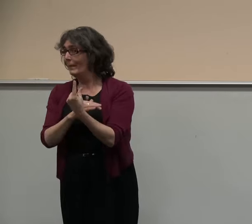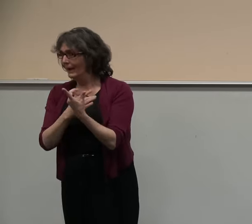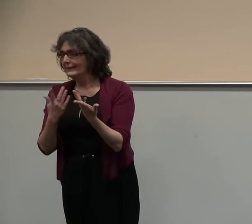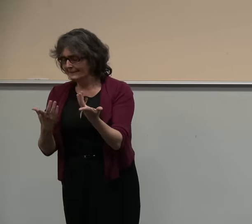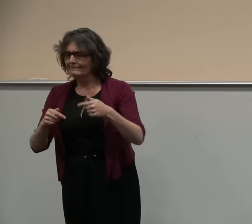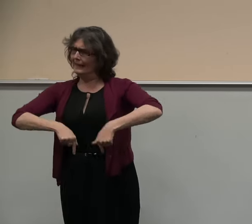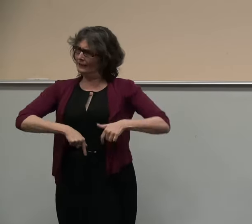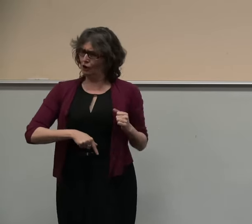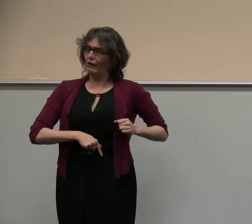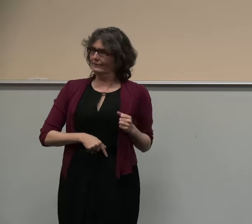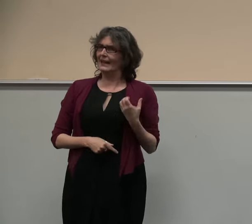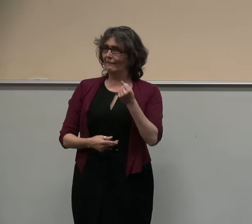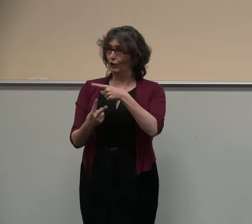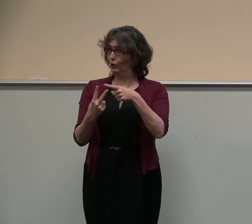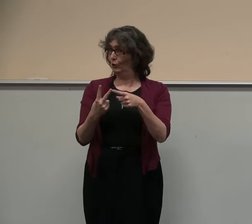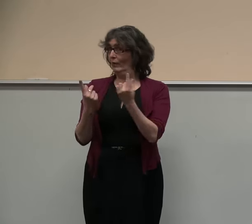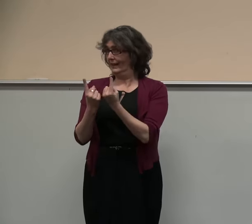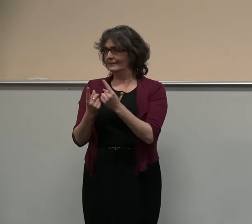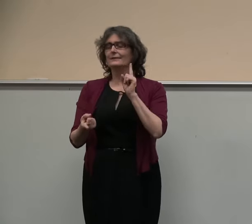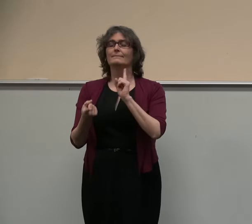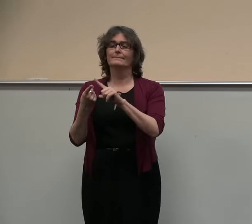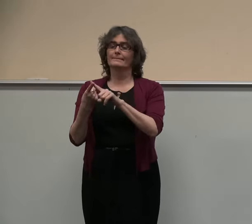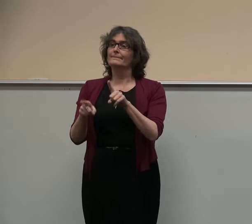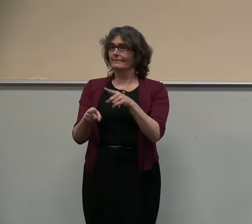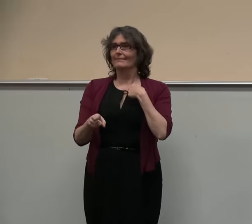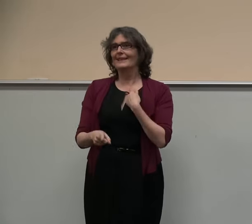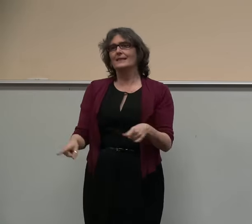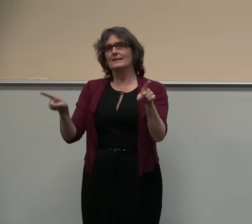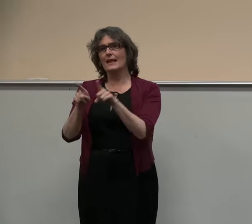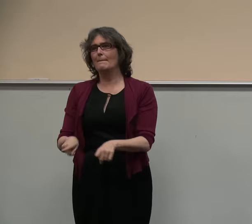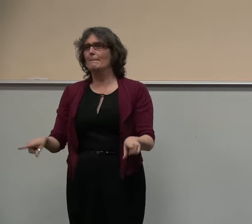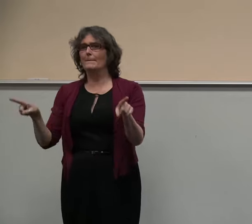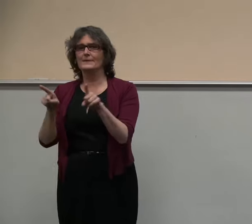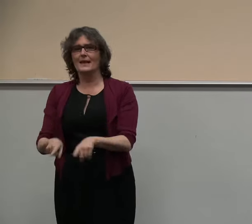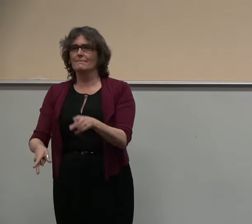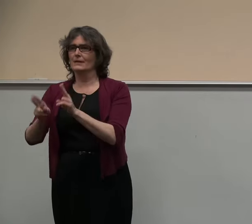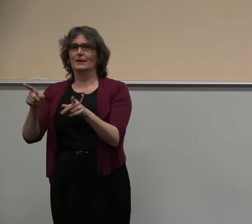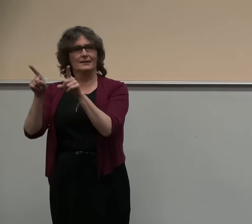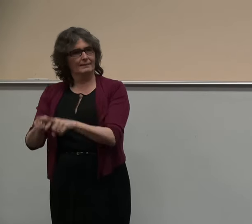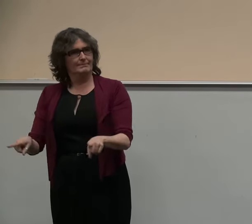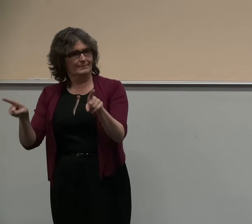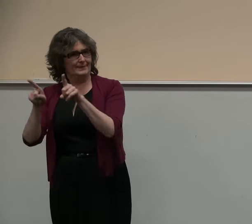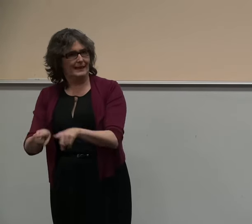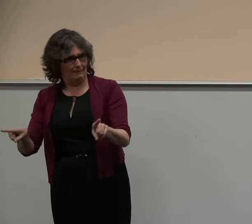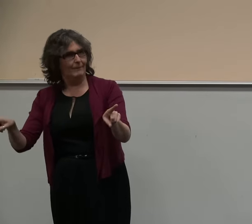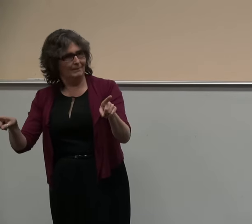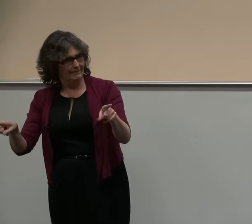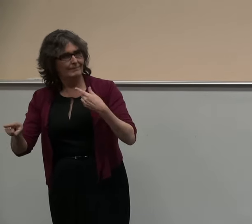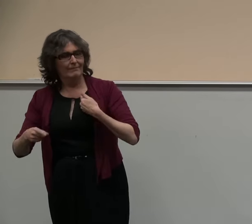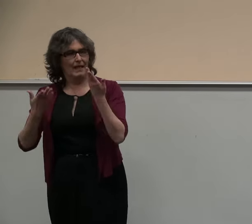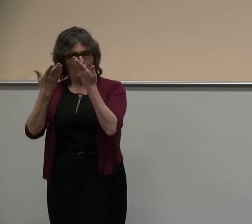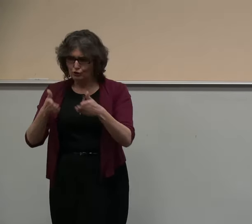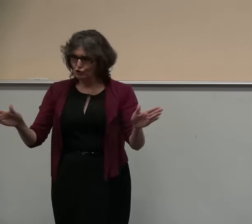in Scotland is one of two things. Either they use the same interpreters every time, so the show can change, but it's the same